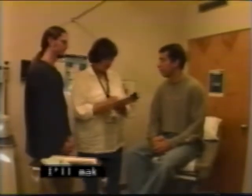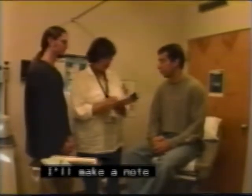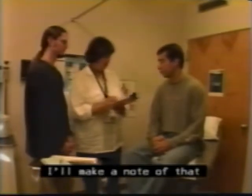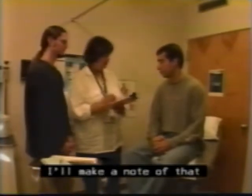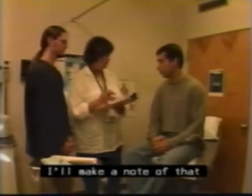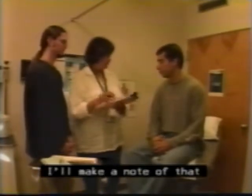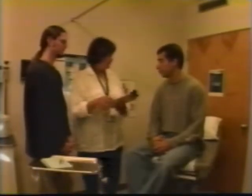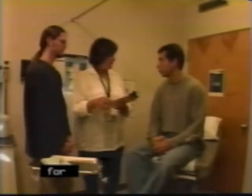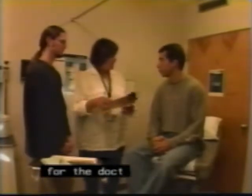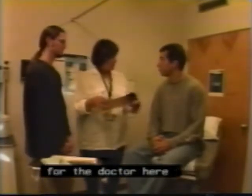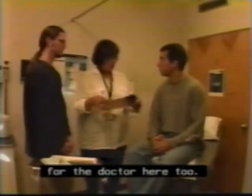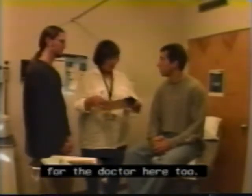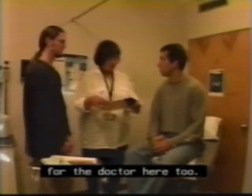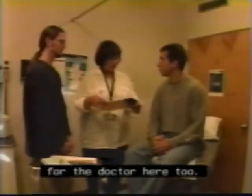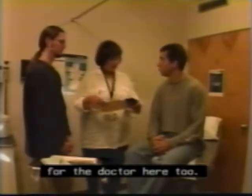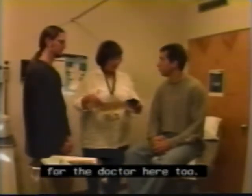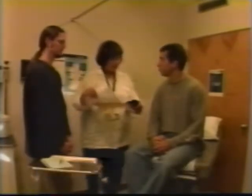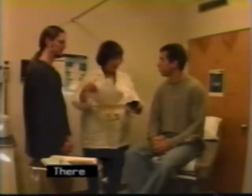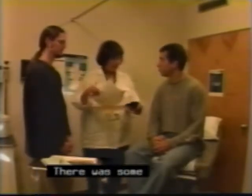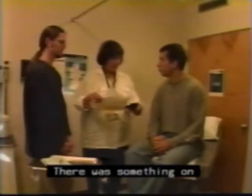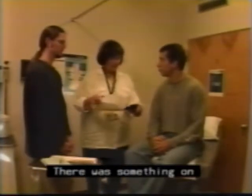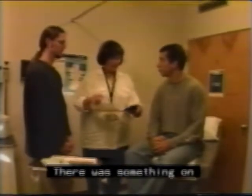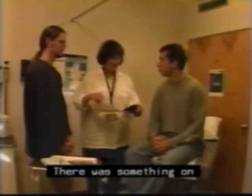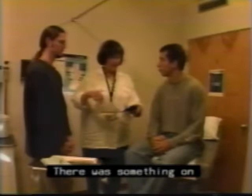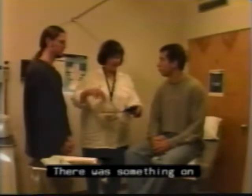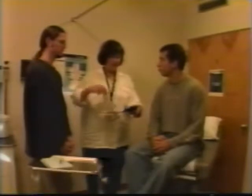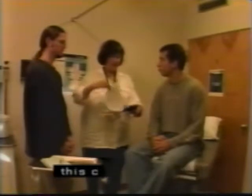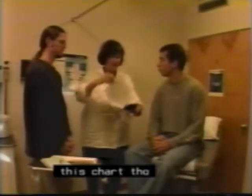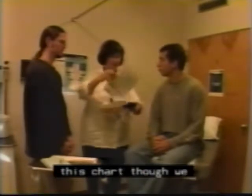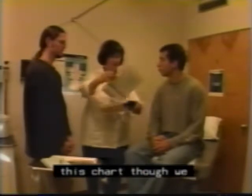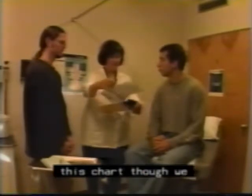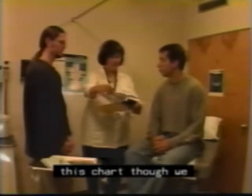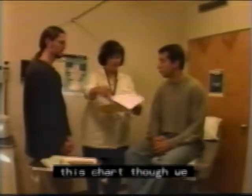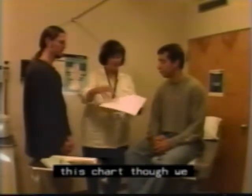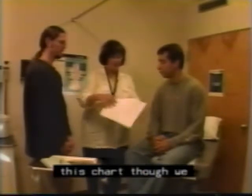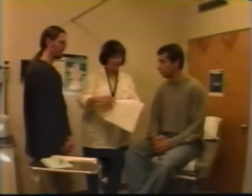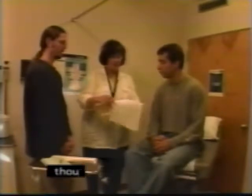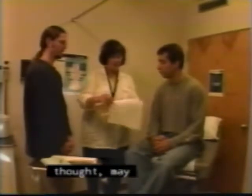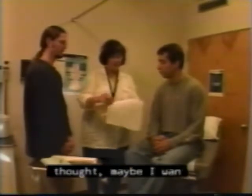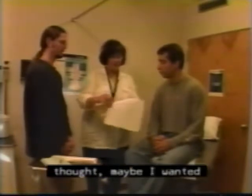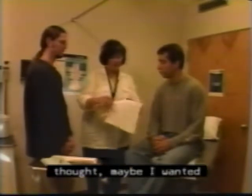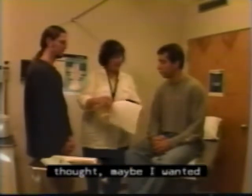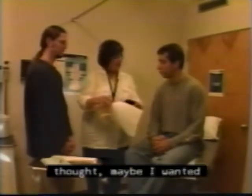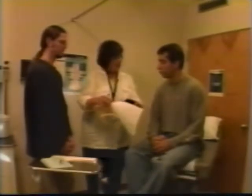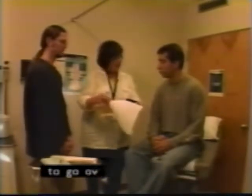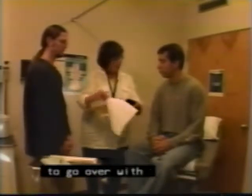doctor here, too. There was something on this chart, though, we thought maybe I wanted to go over with you that you hadn't